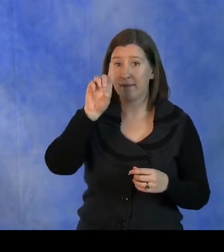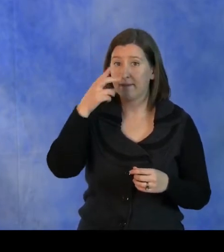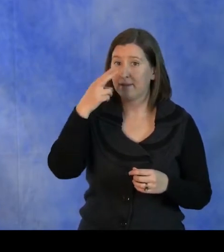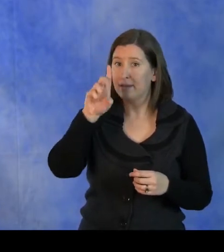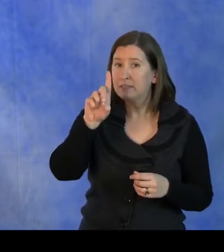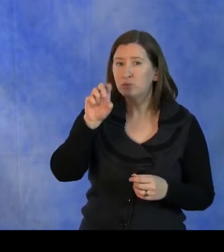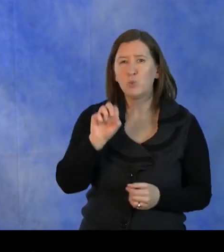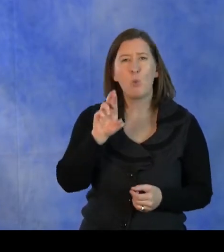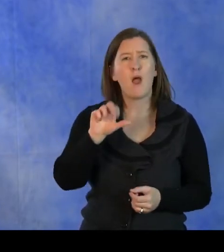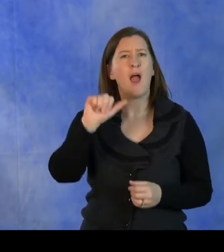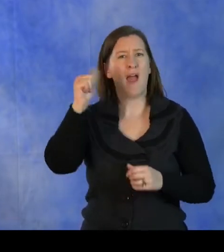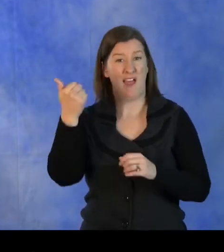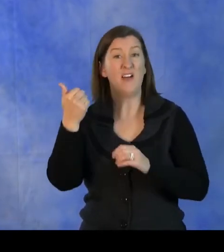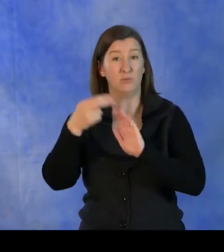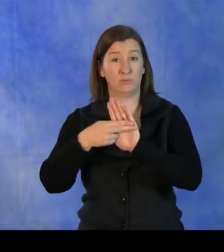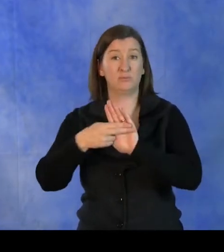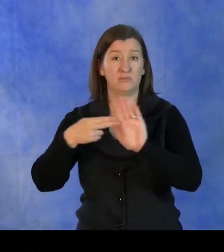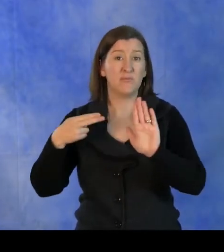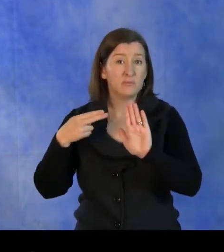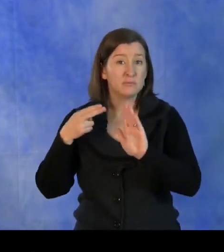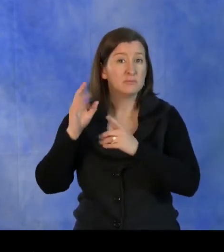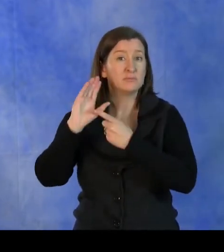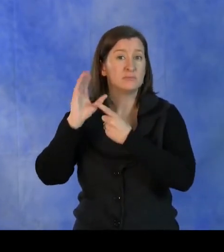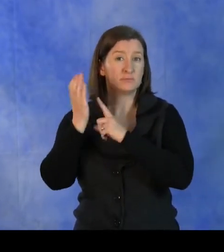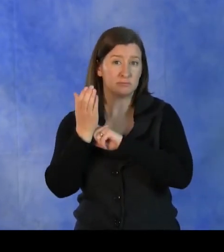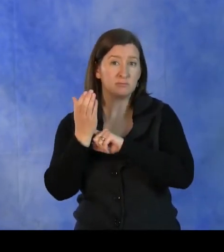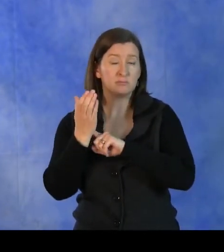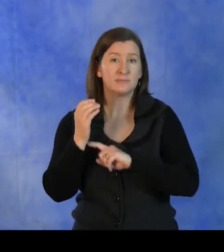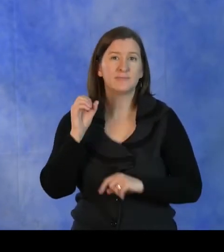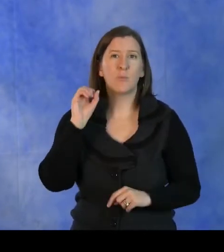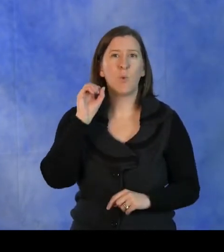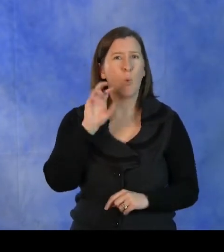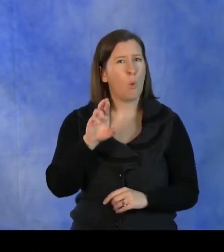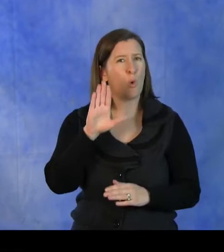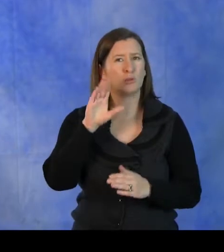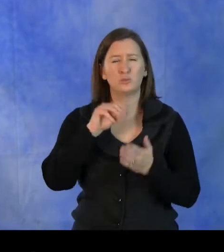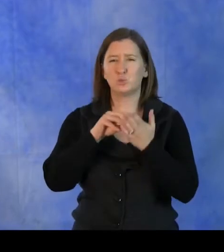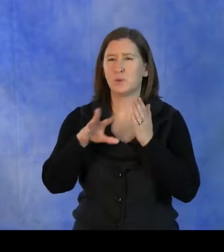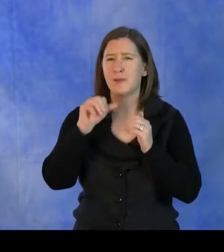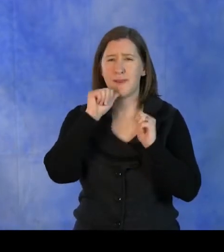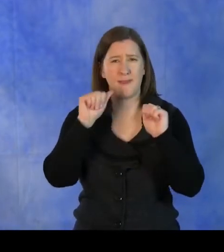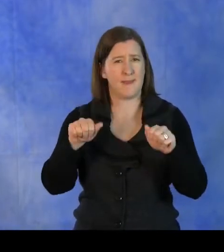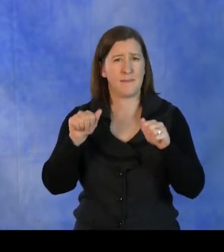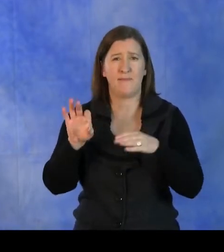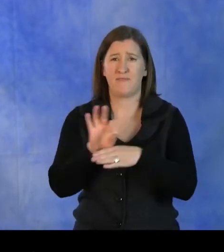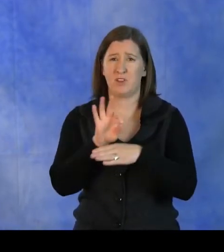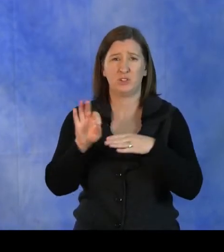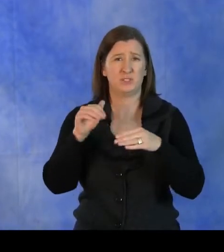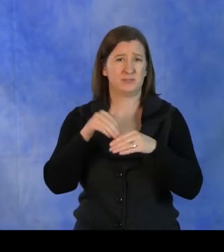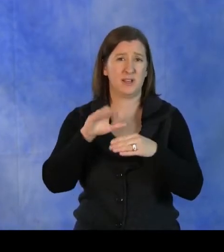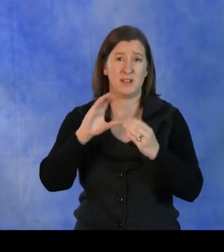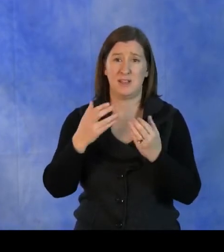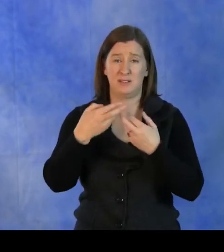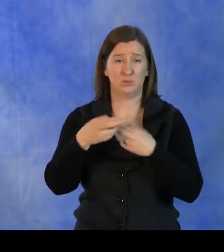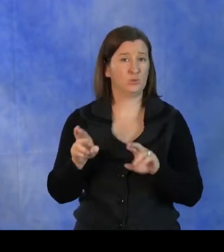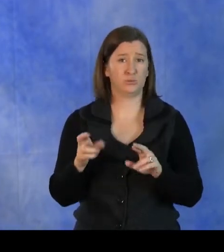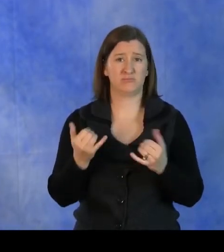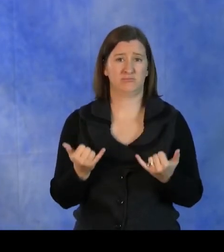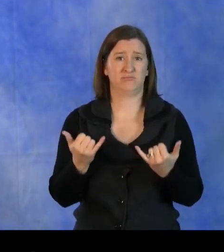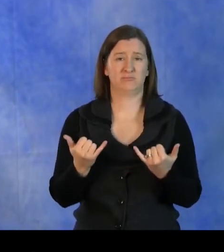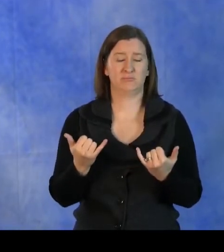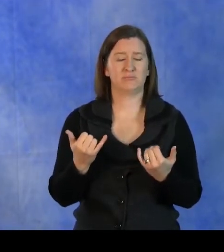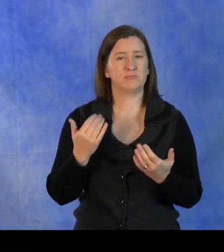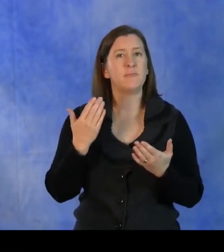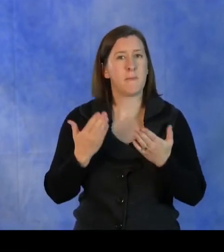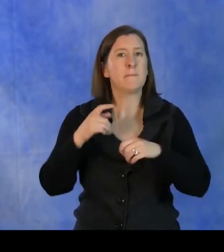If you suspect it's ADHD or other situation, and they're not